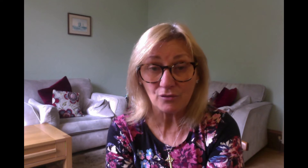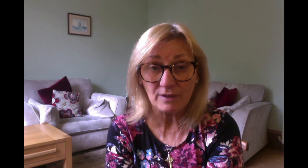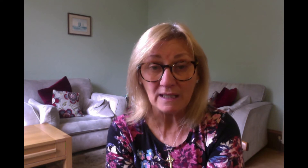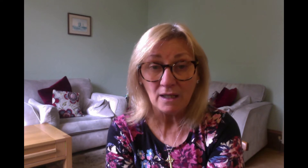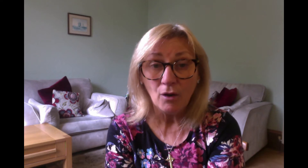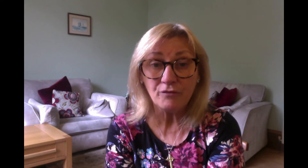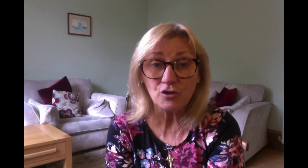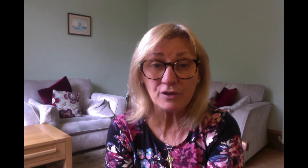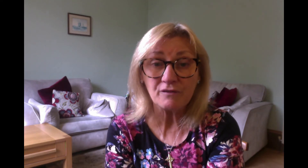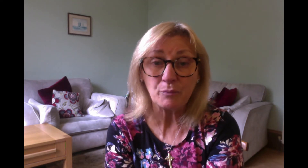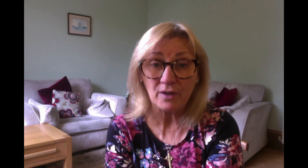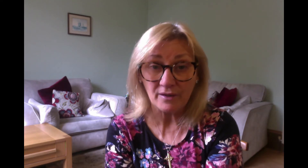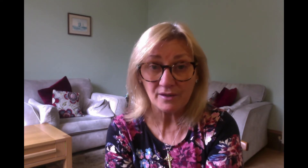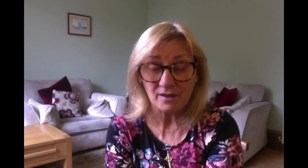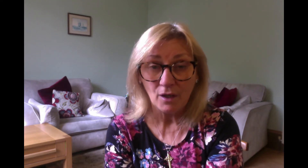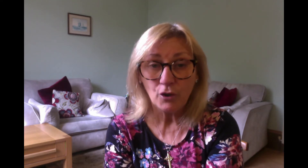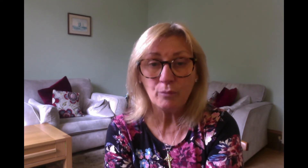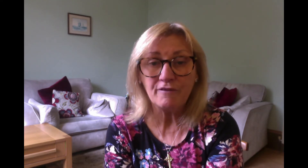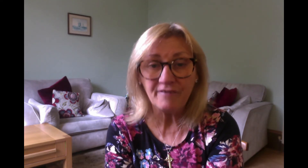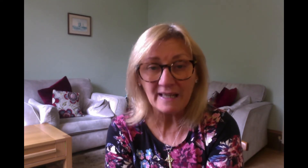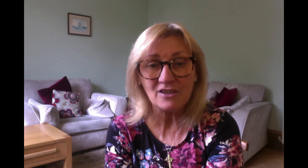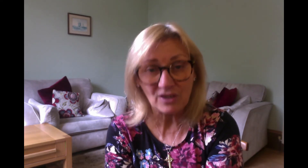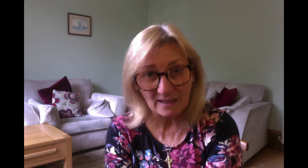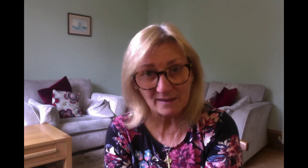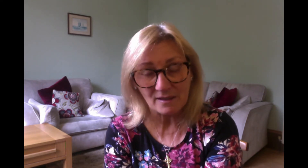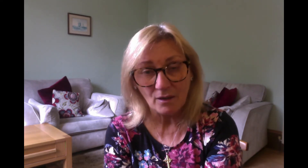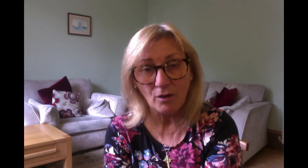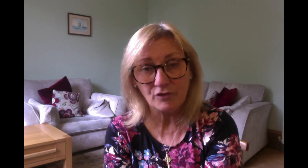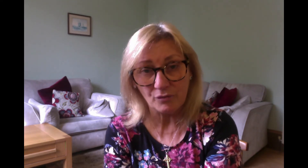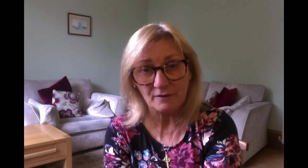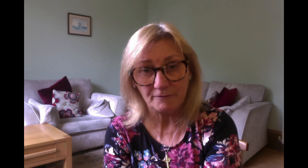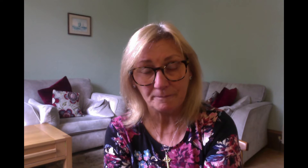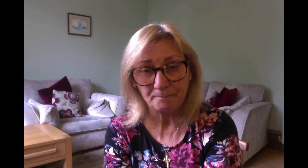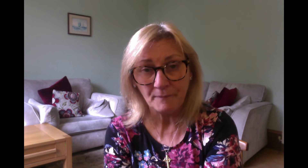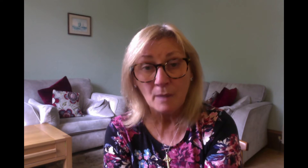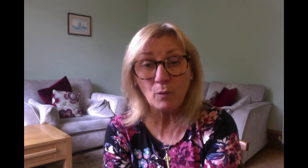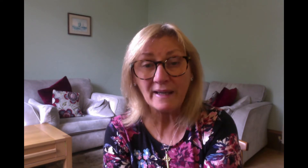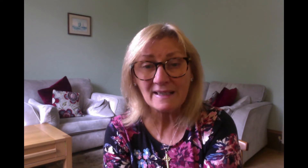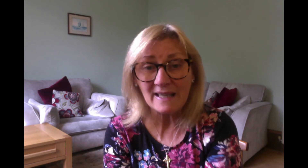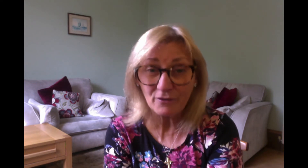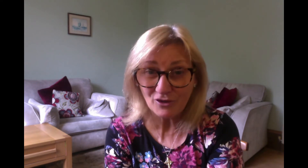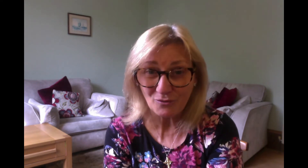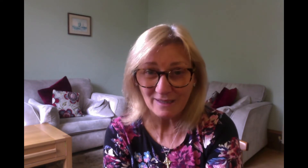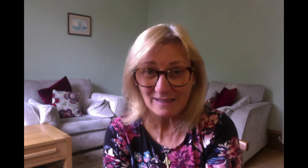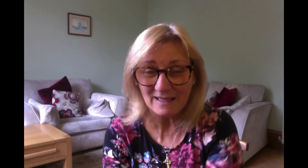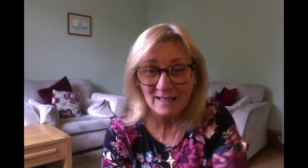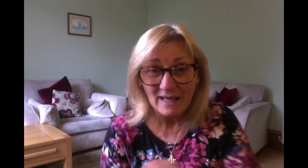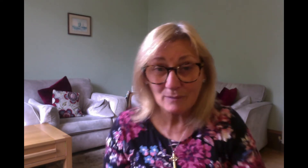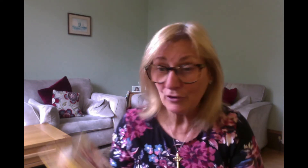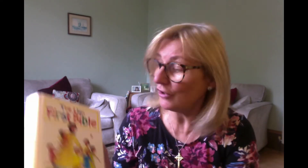story of Joseph's brothers who were very jealous of Joseph. But when I tell the story today, and I'm going to